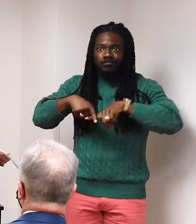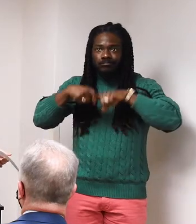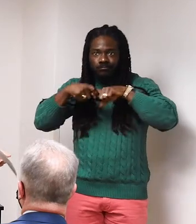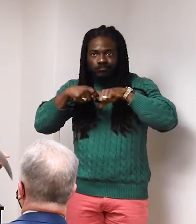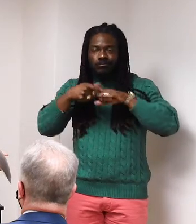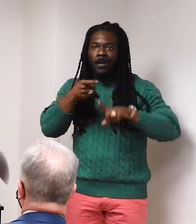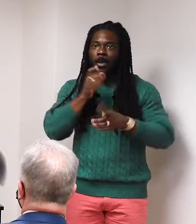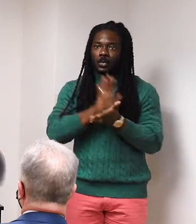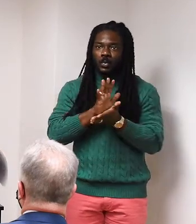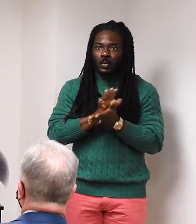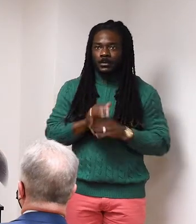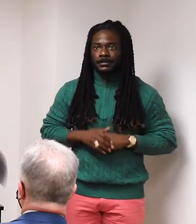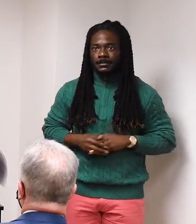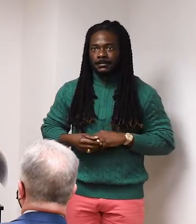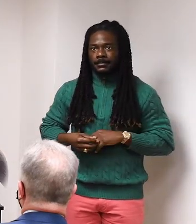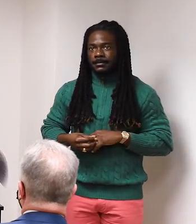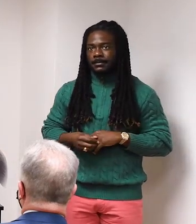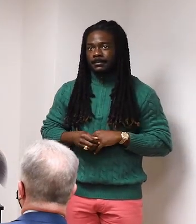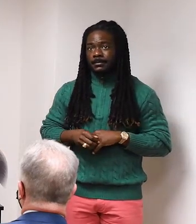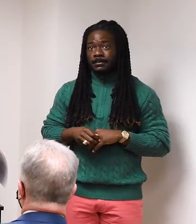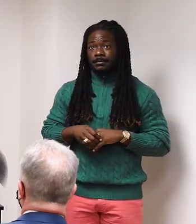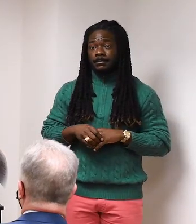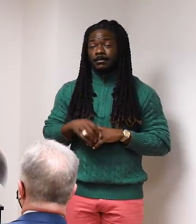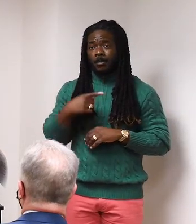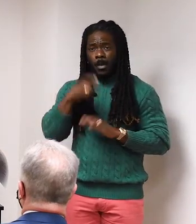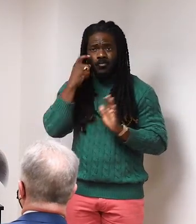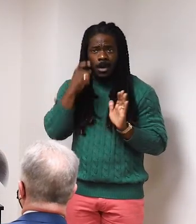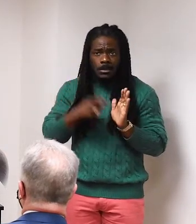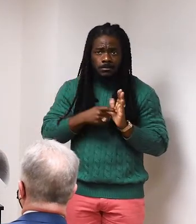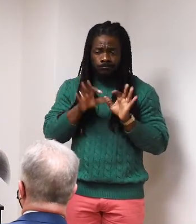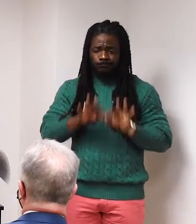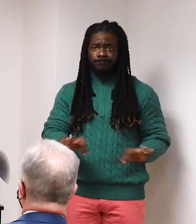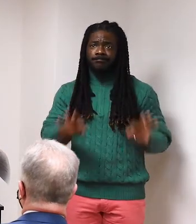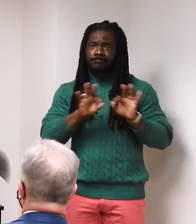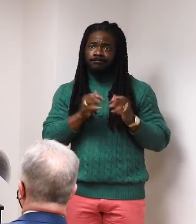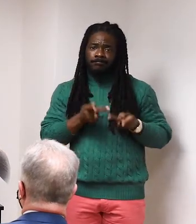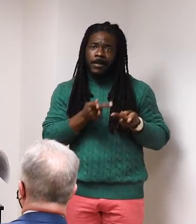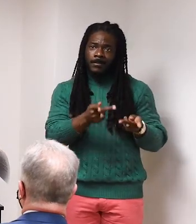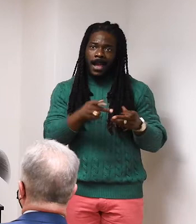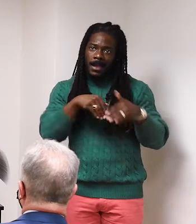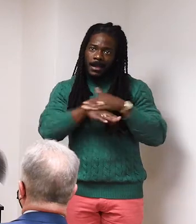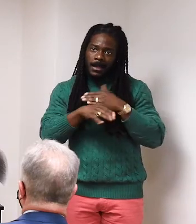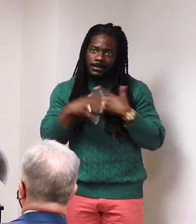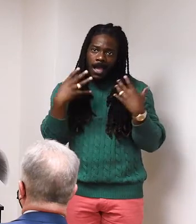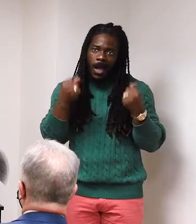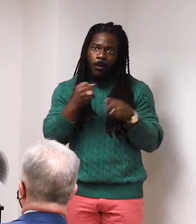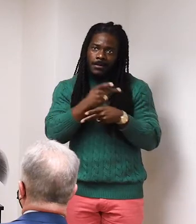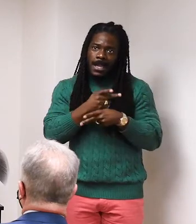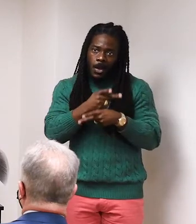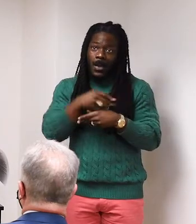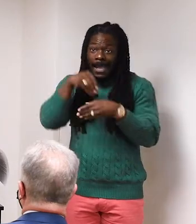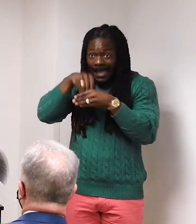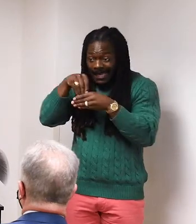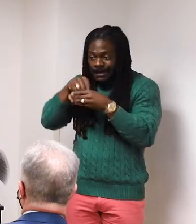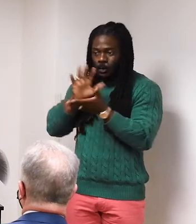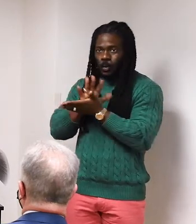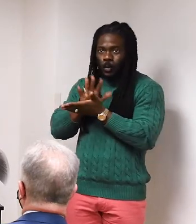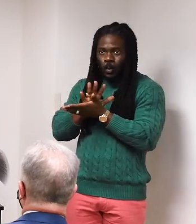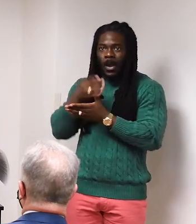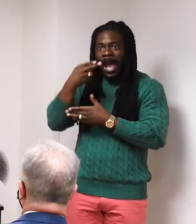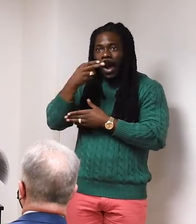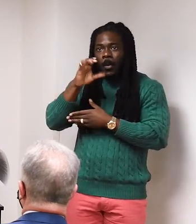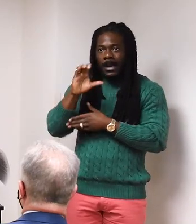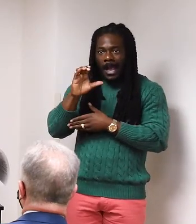school. By recognizing the importance of providing students with access to health care in schools,